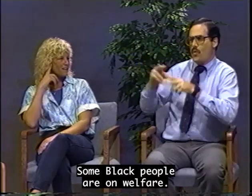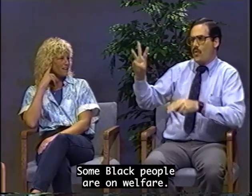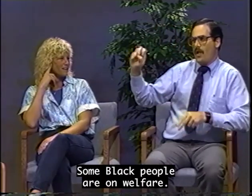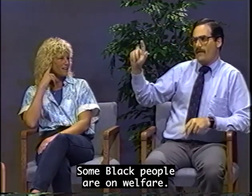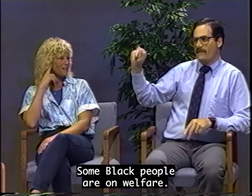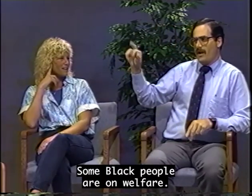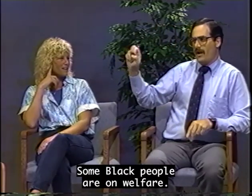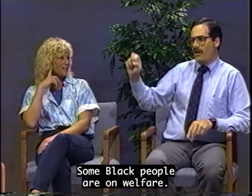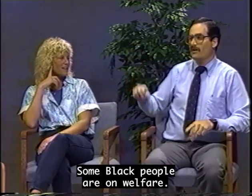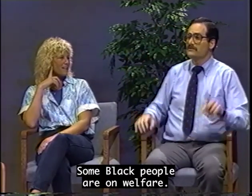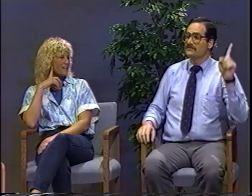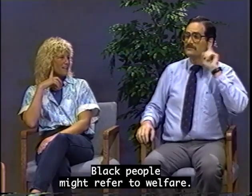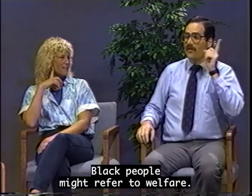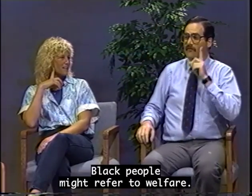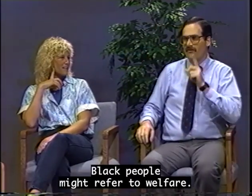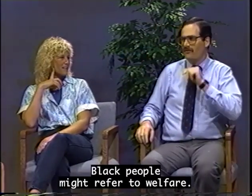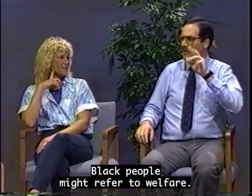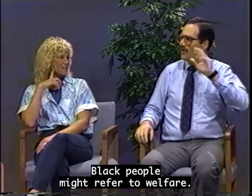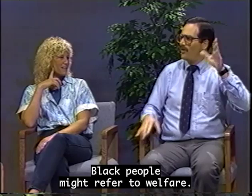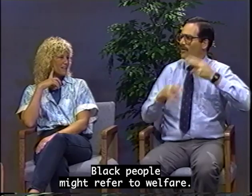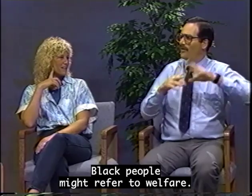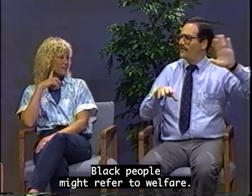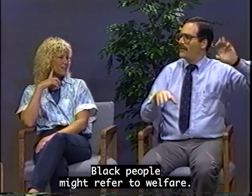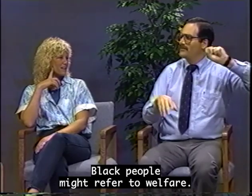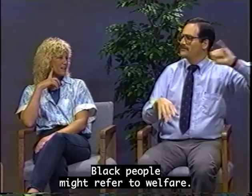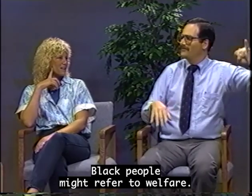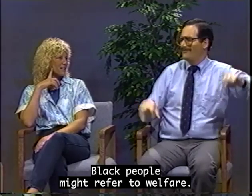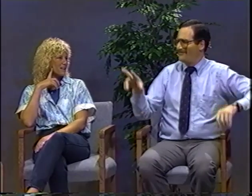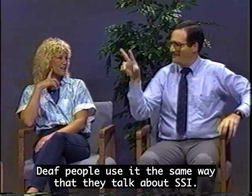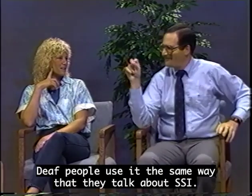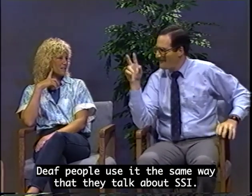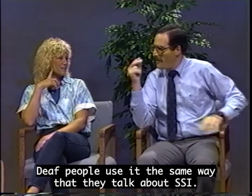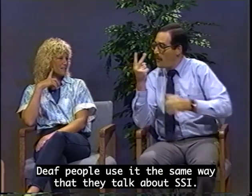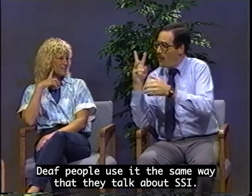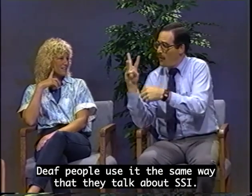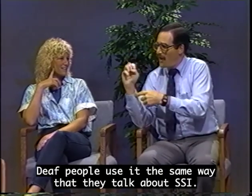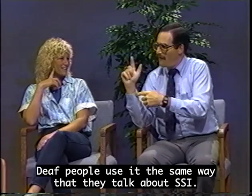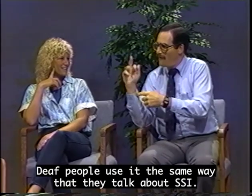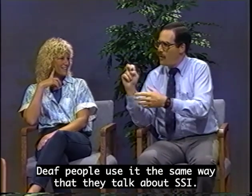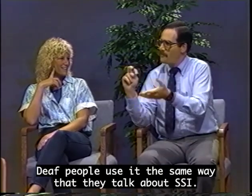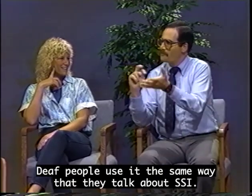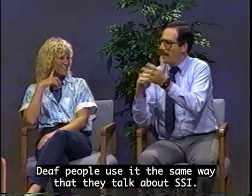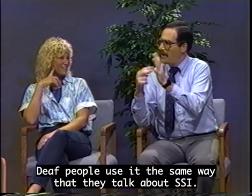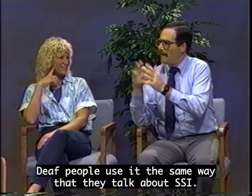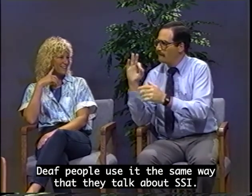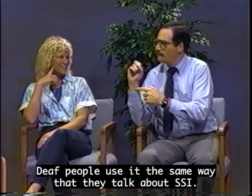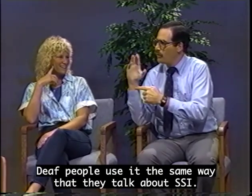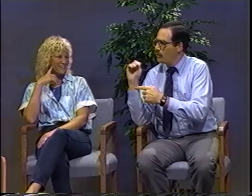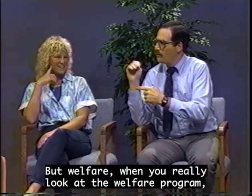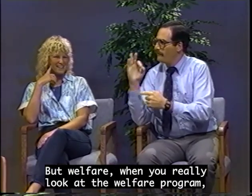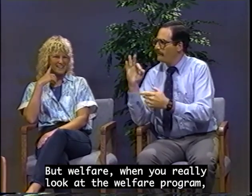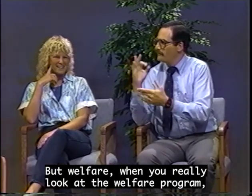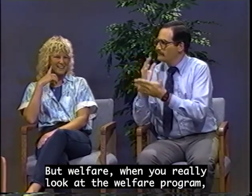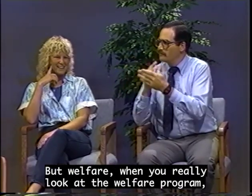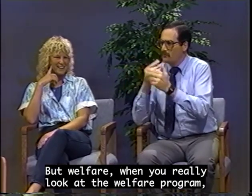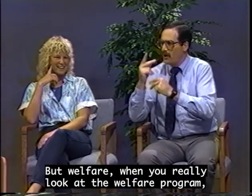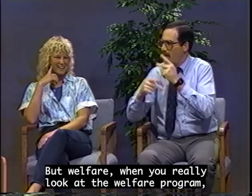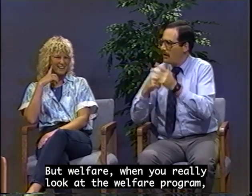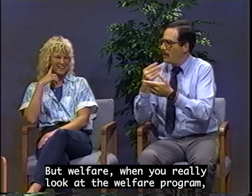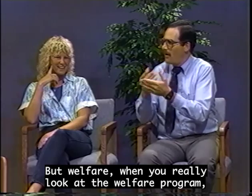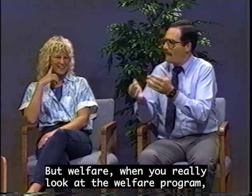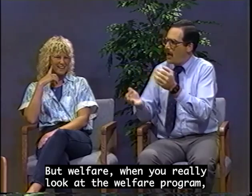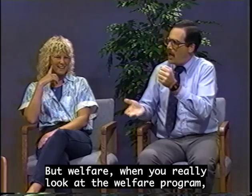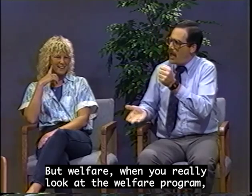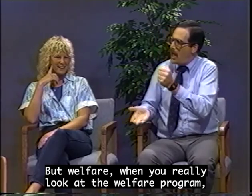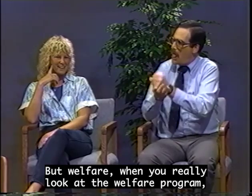people are on welfare. Black people might refer to welfare. Deaf people use it the same way, but they talk about SSI. But welfare, when you really